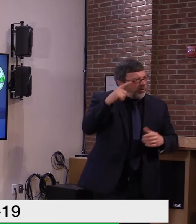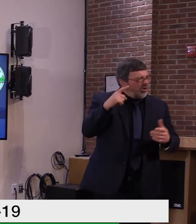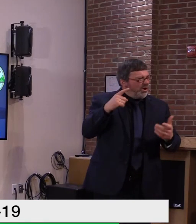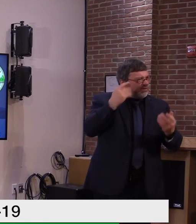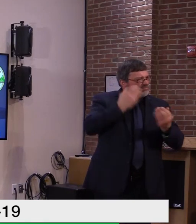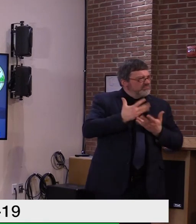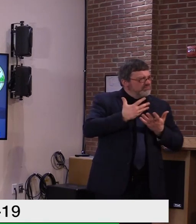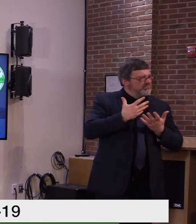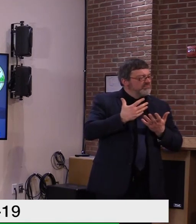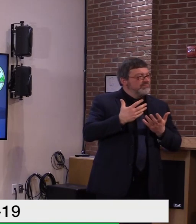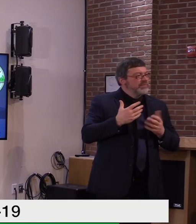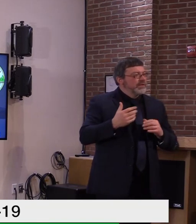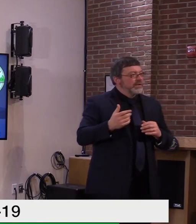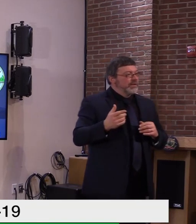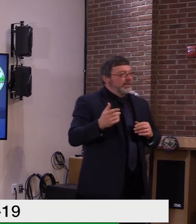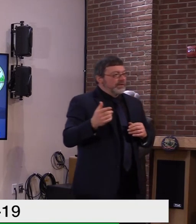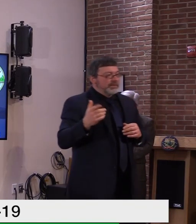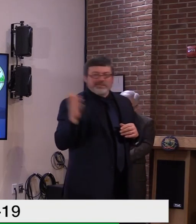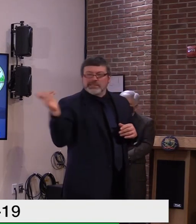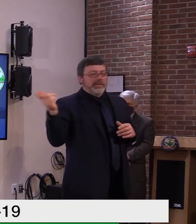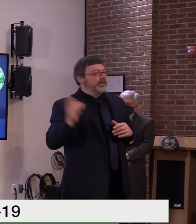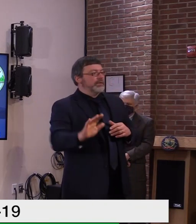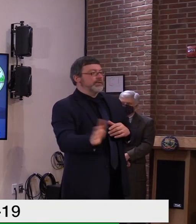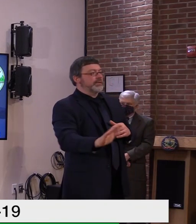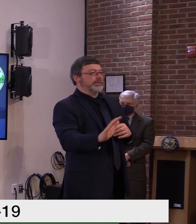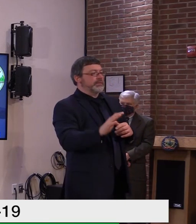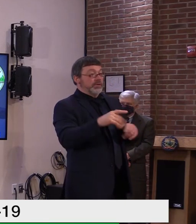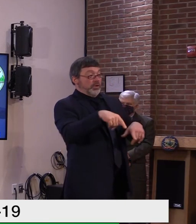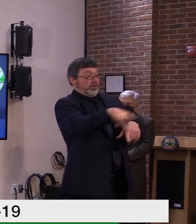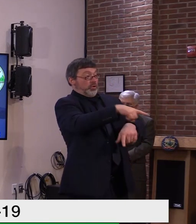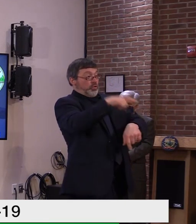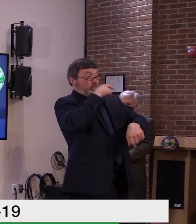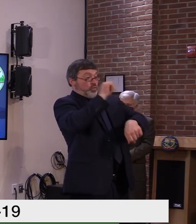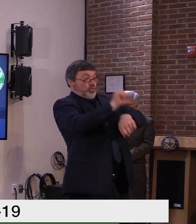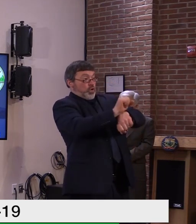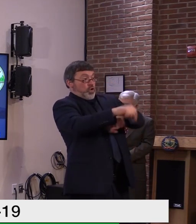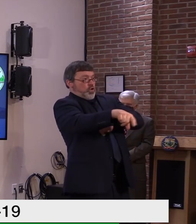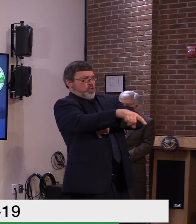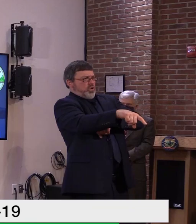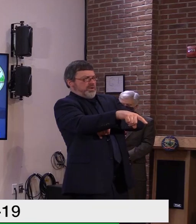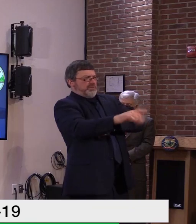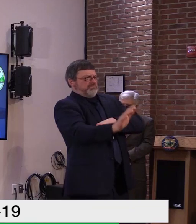workers and not the back of the house management and so forth.